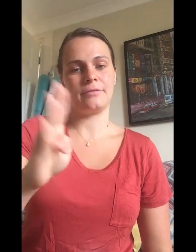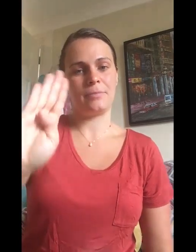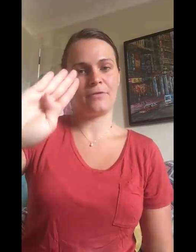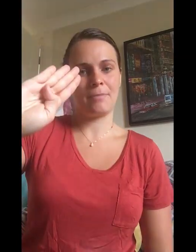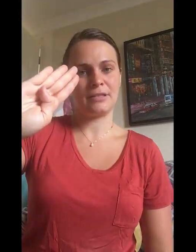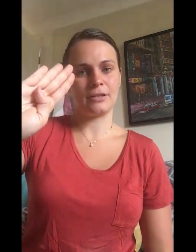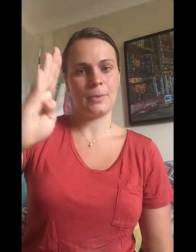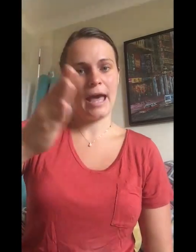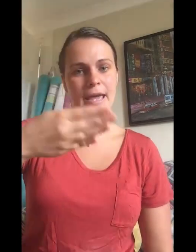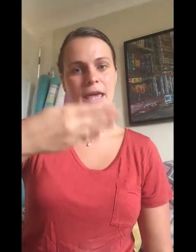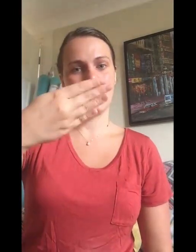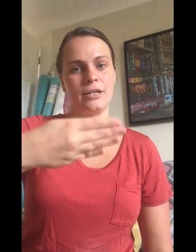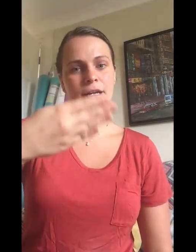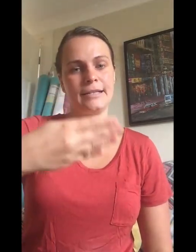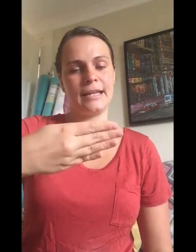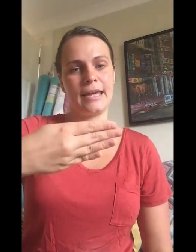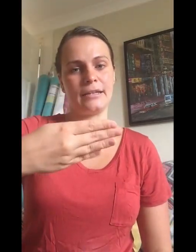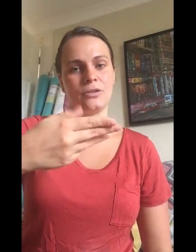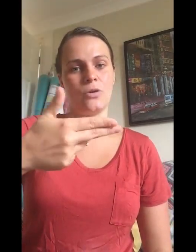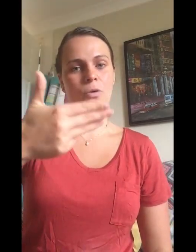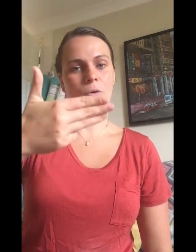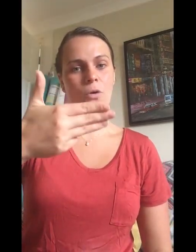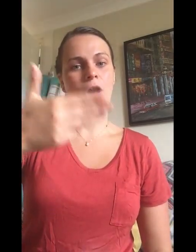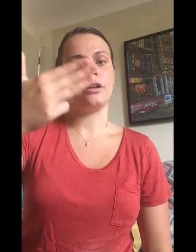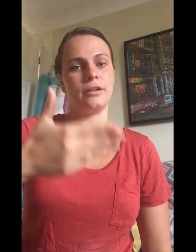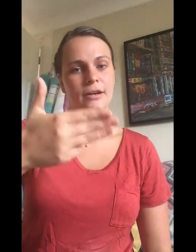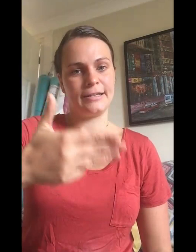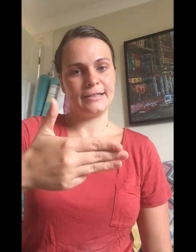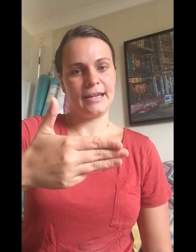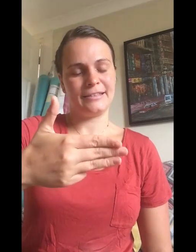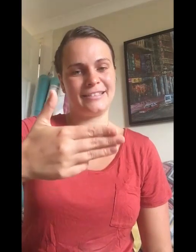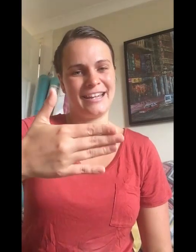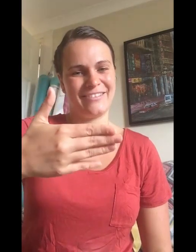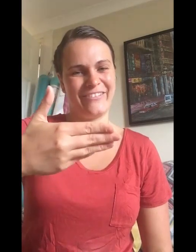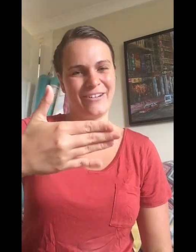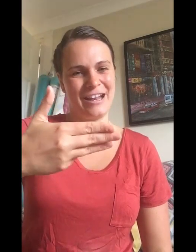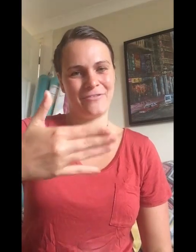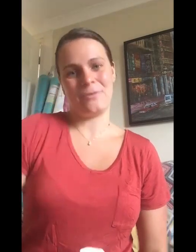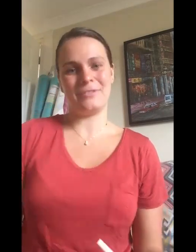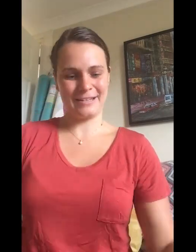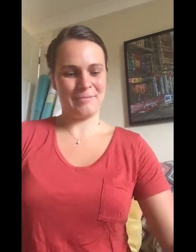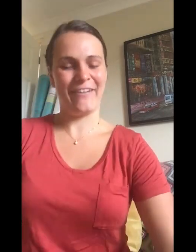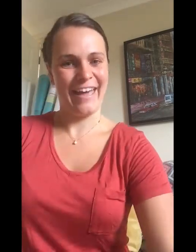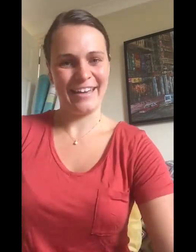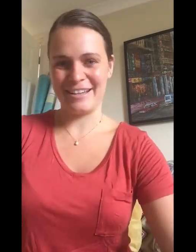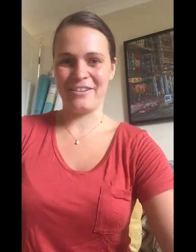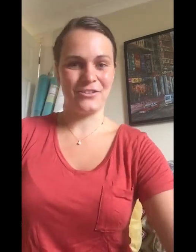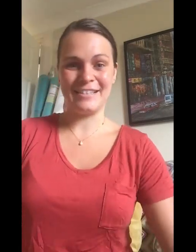remember, thumbs tucked away. 19 or 19. See? Oh, my little finger wants to come out there. So if you're the